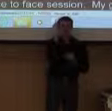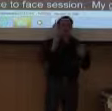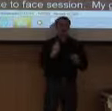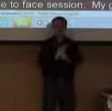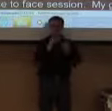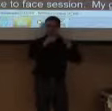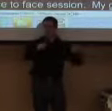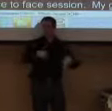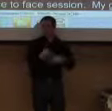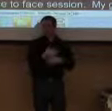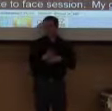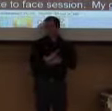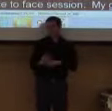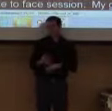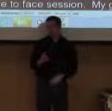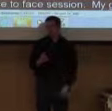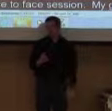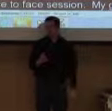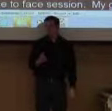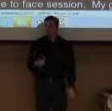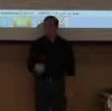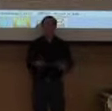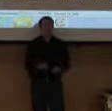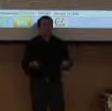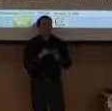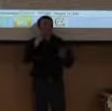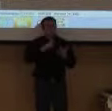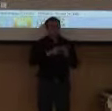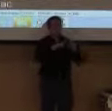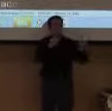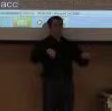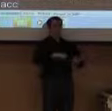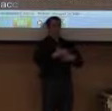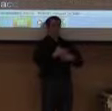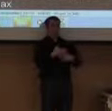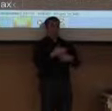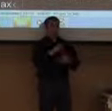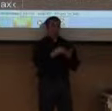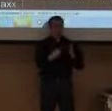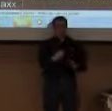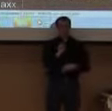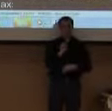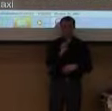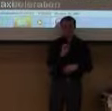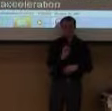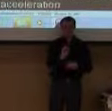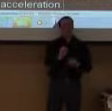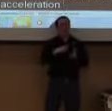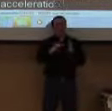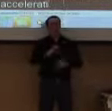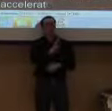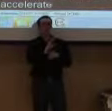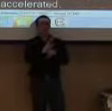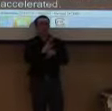feature. It's important to note that while screen share is enabled by the student's